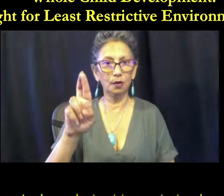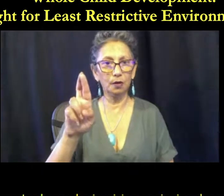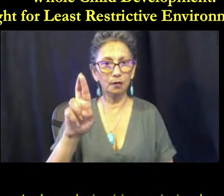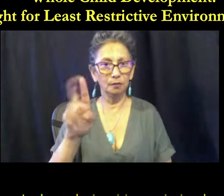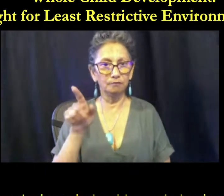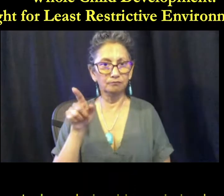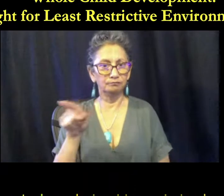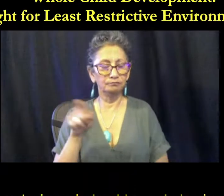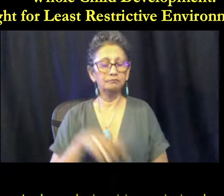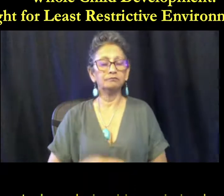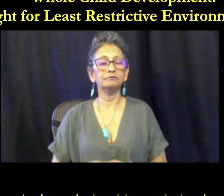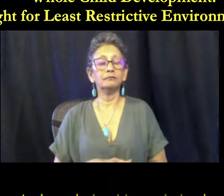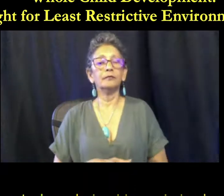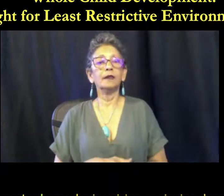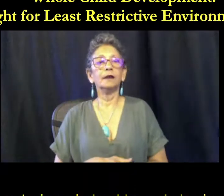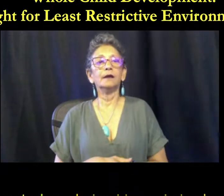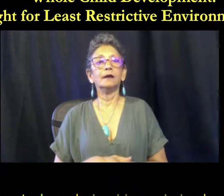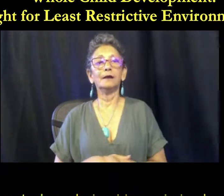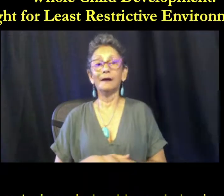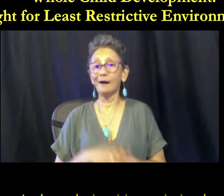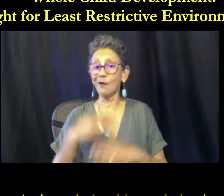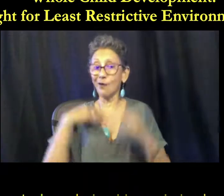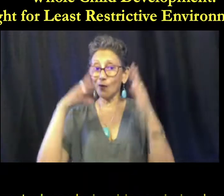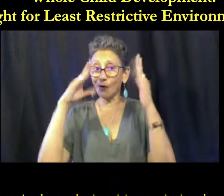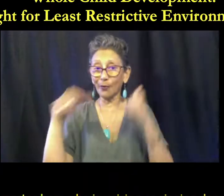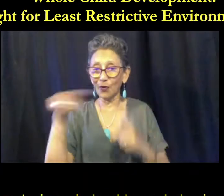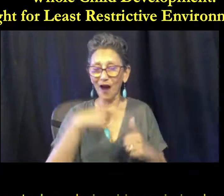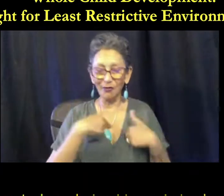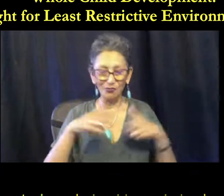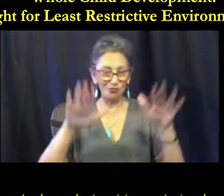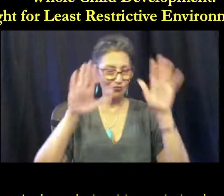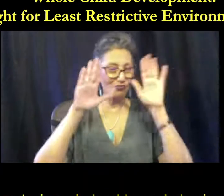We will have a presenter and a moderator.